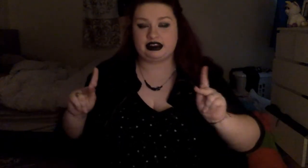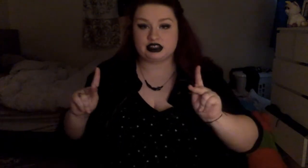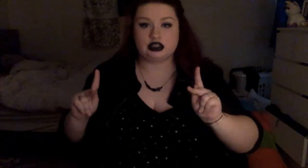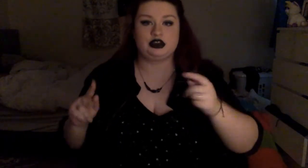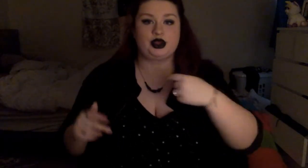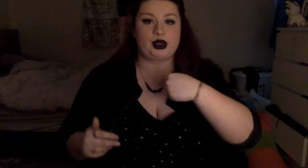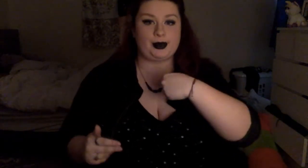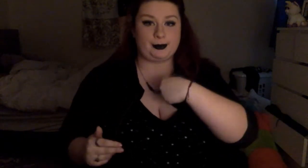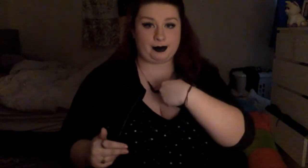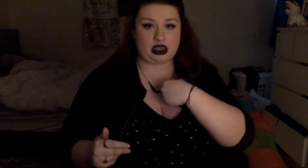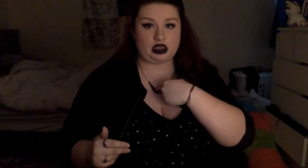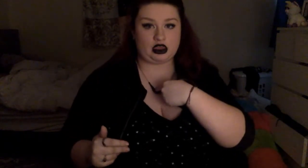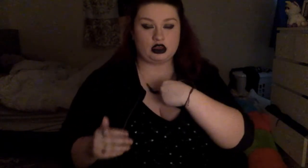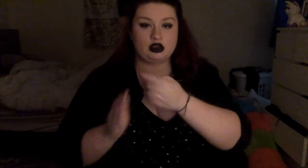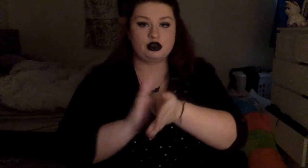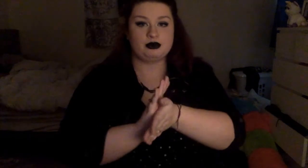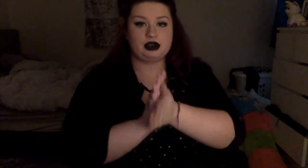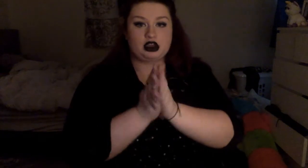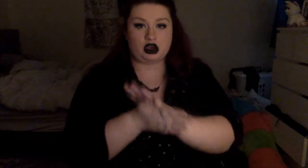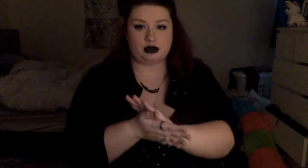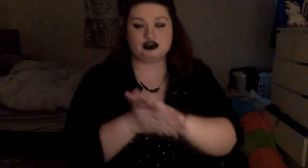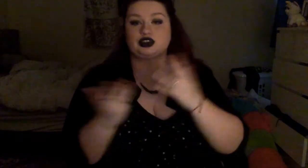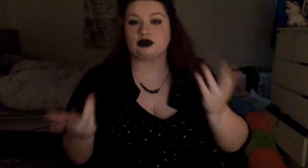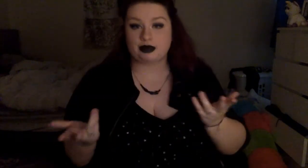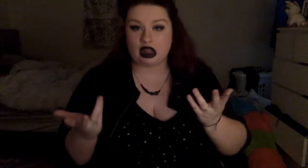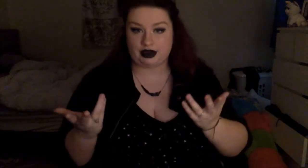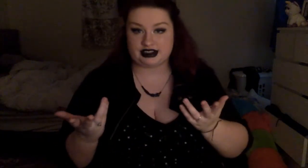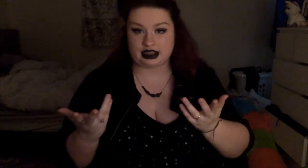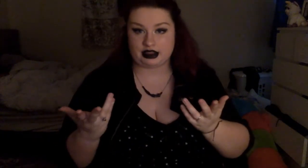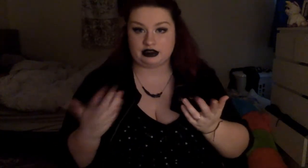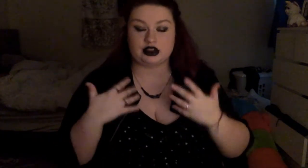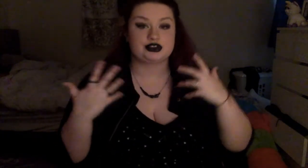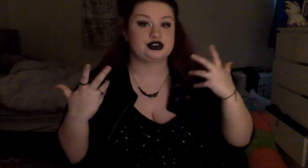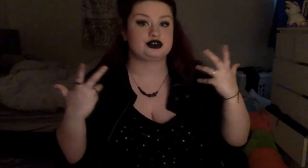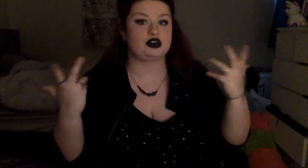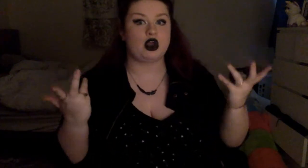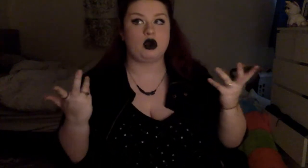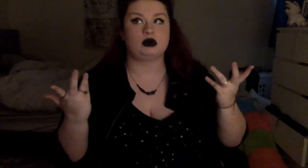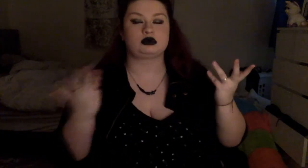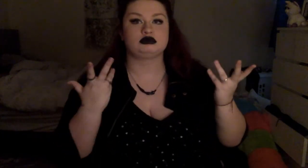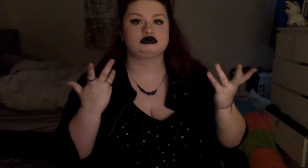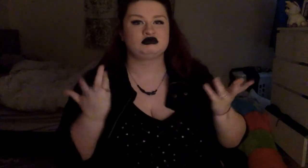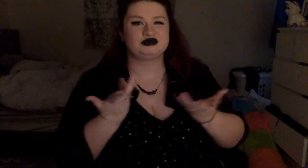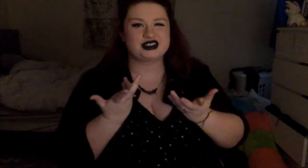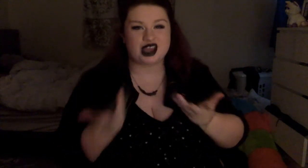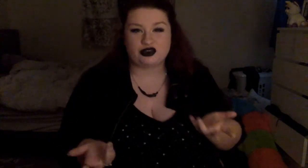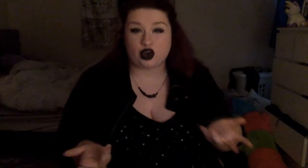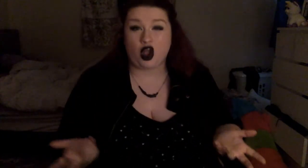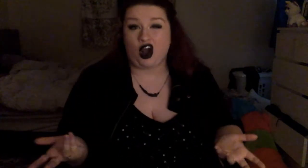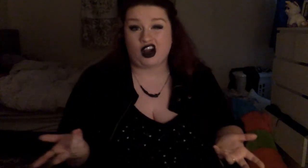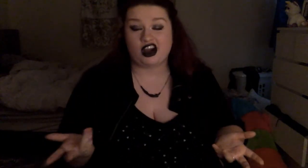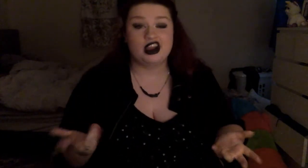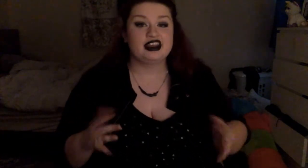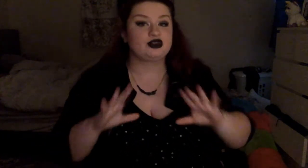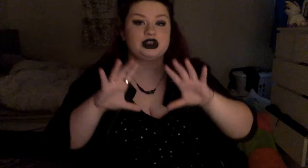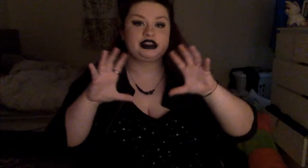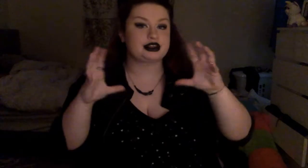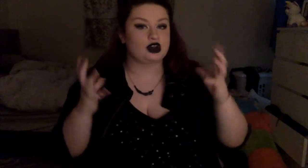Permit me become. So you remember how I said there's no sign for are? Really, that's all